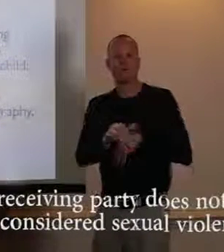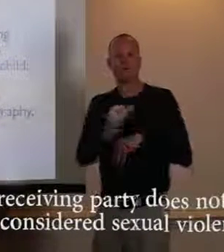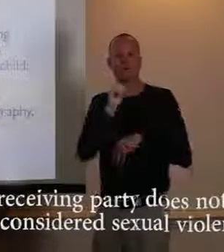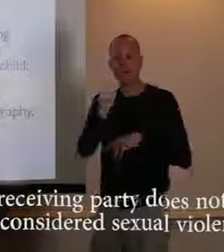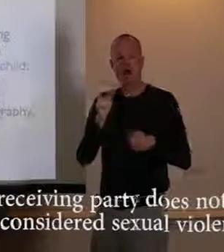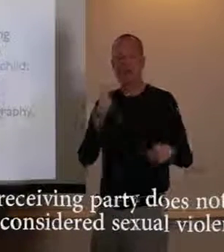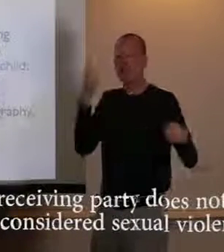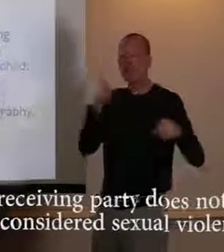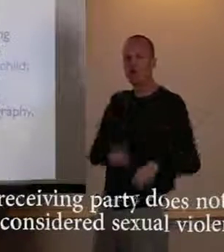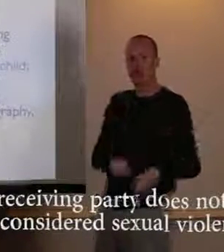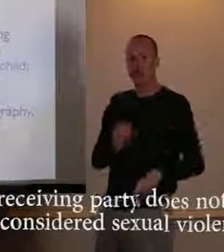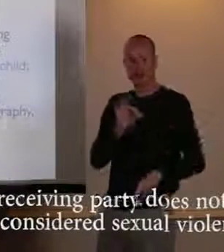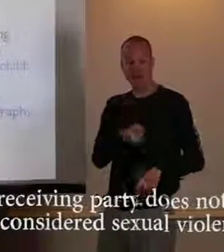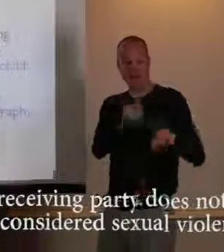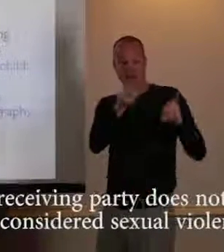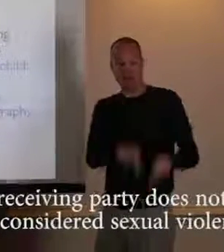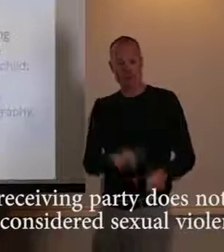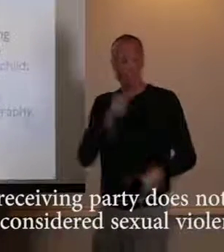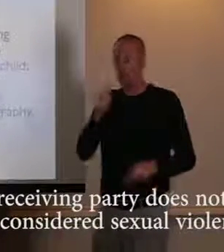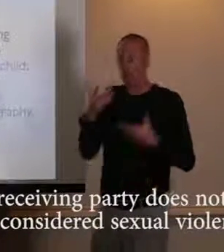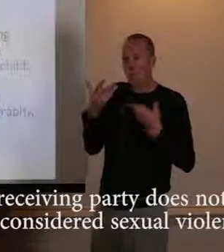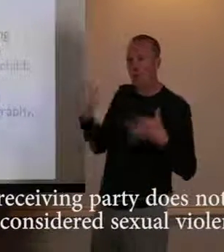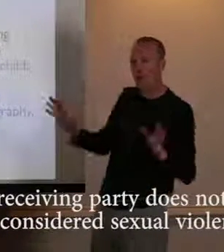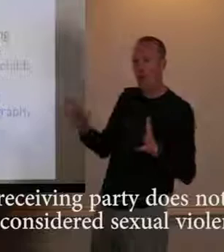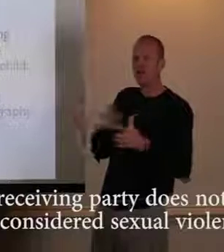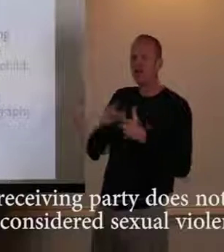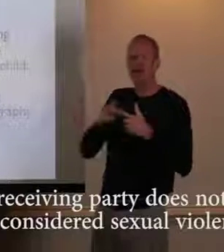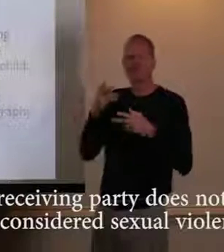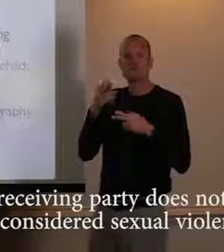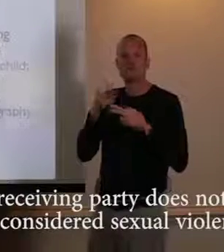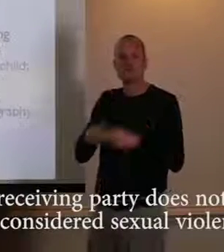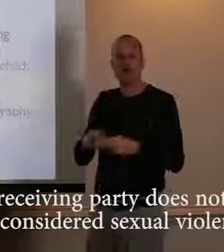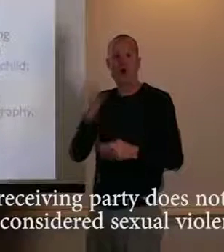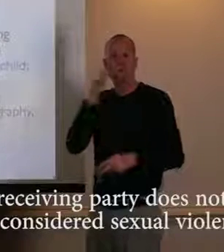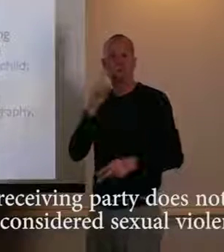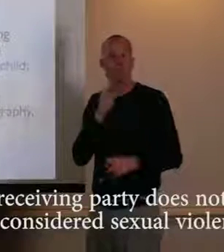party does not want any part of this, would be considered sexual violence.